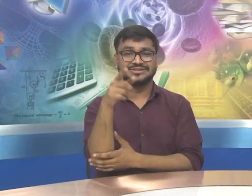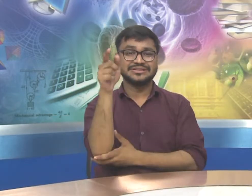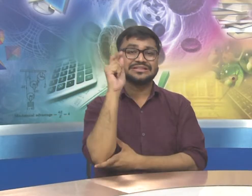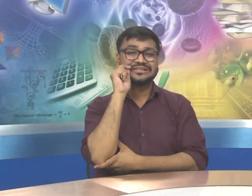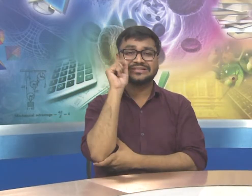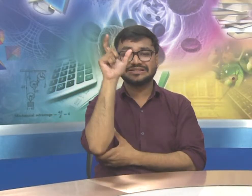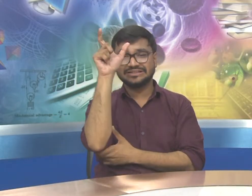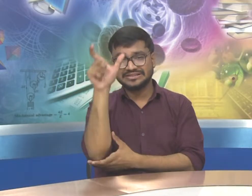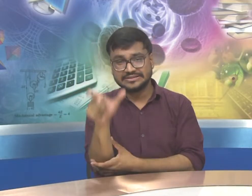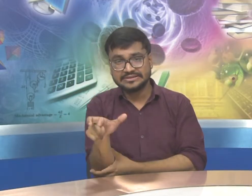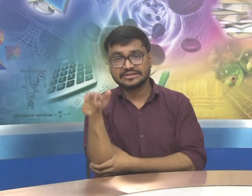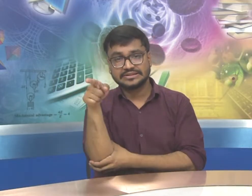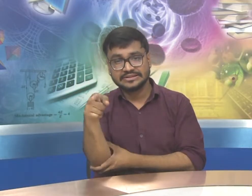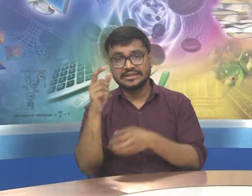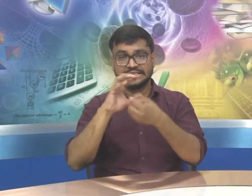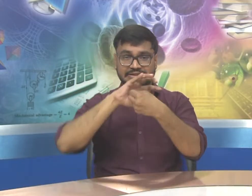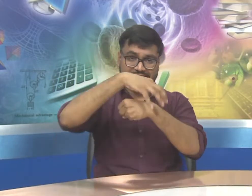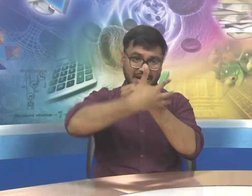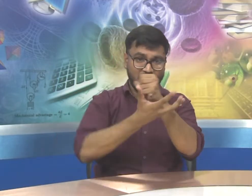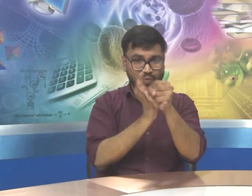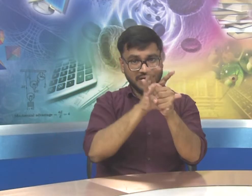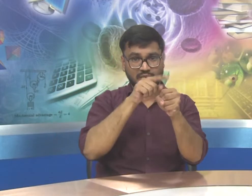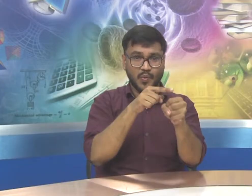Because of this guess,